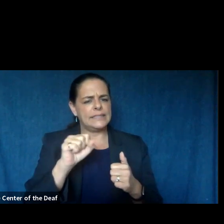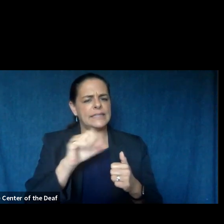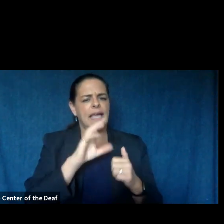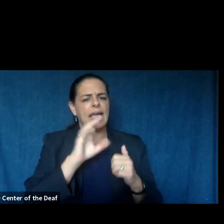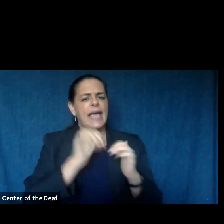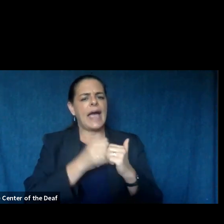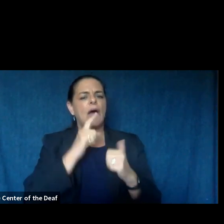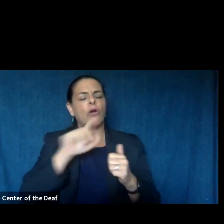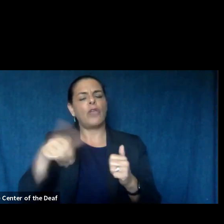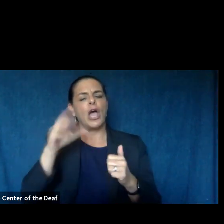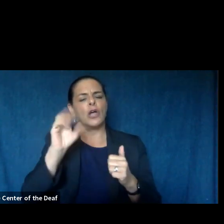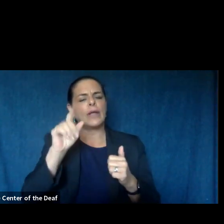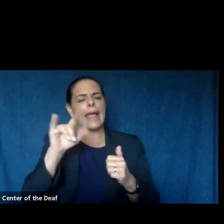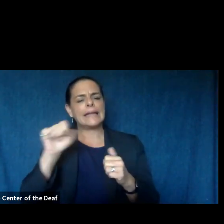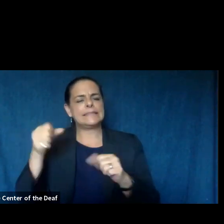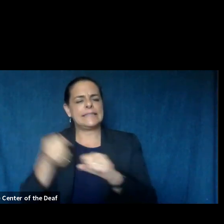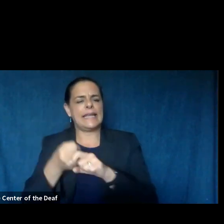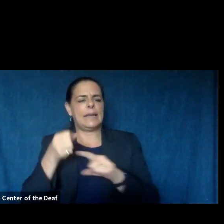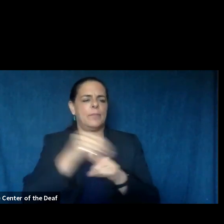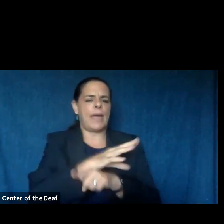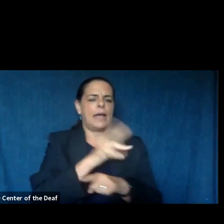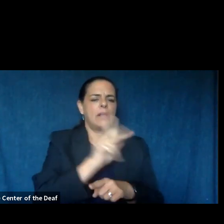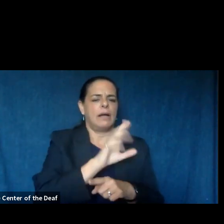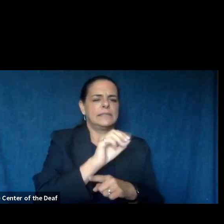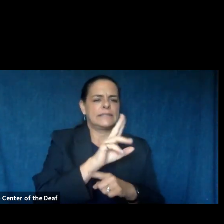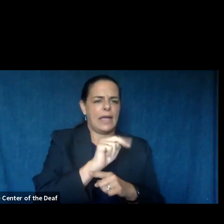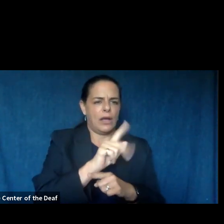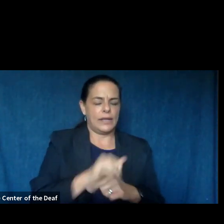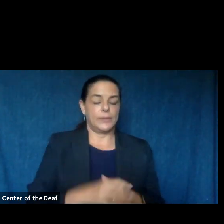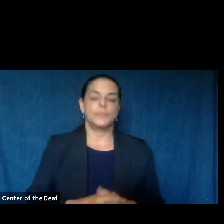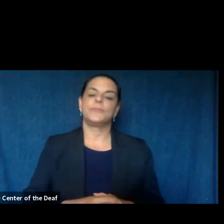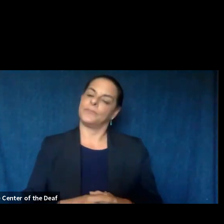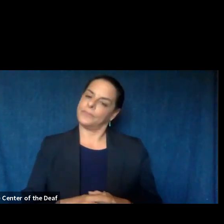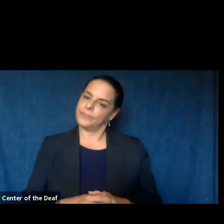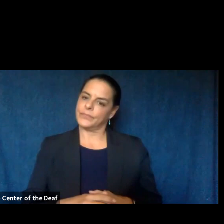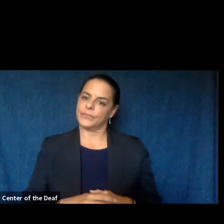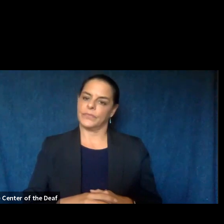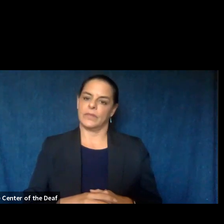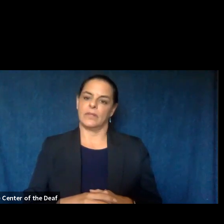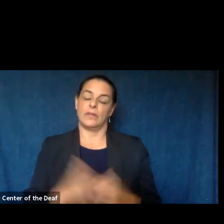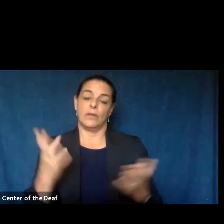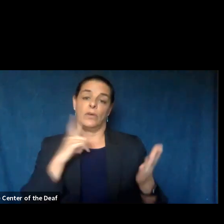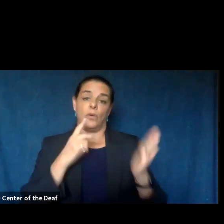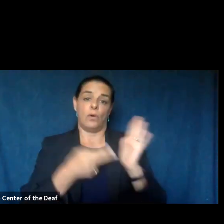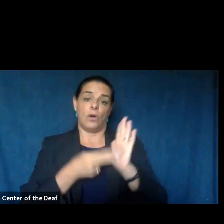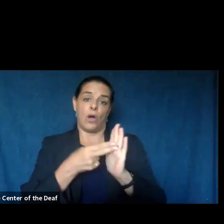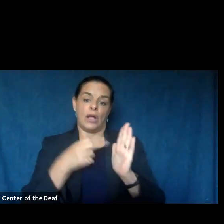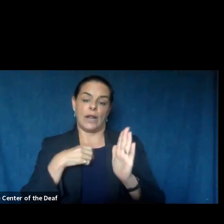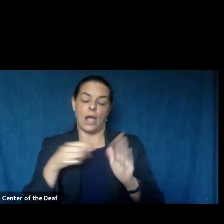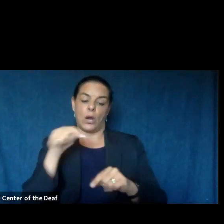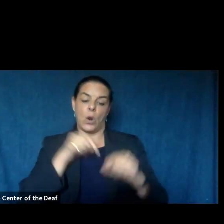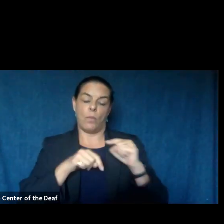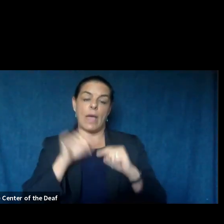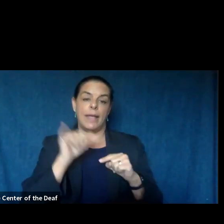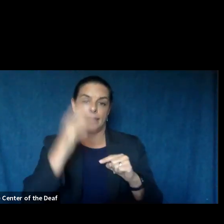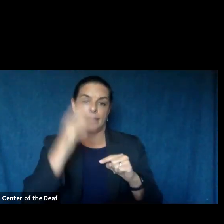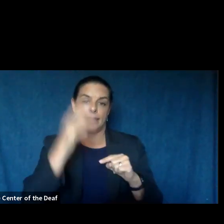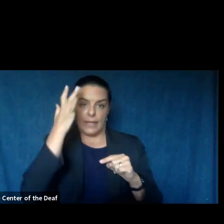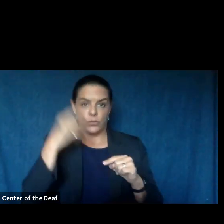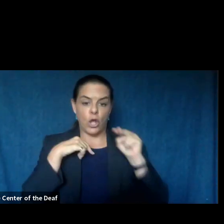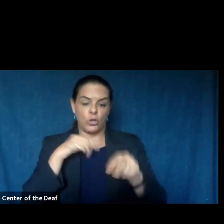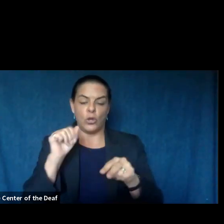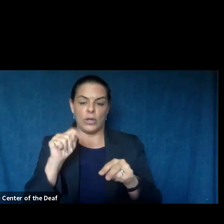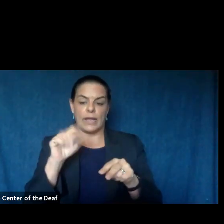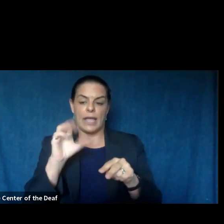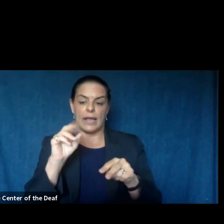the surrounding county cases impact Knox County? So, and honestly, I'll go back and say that's why I look at the county, whether you're